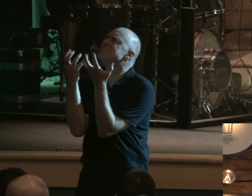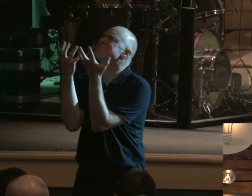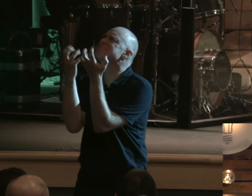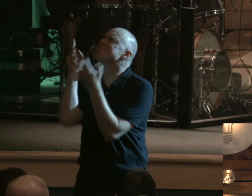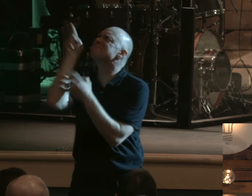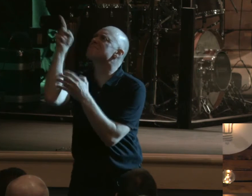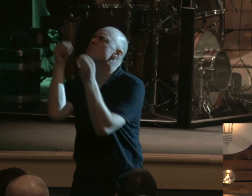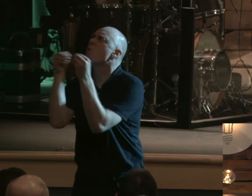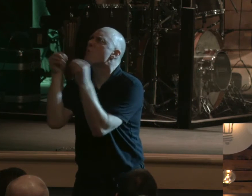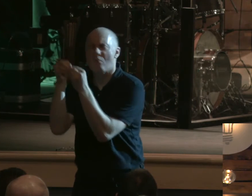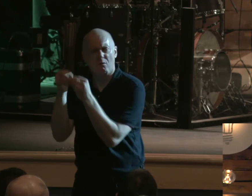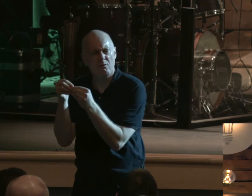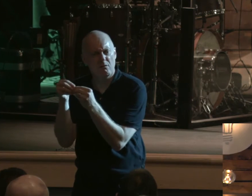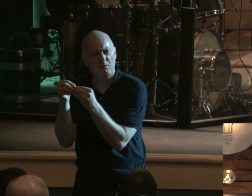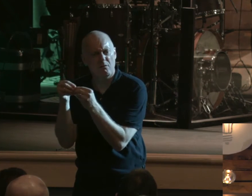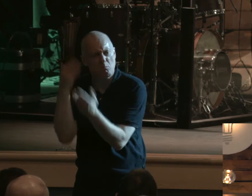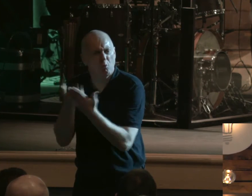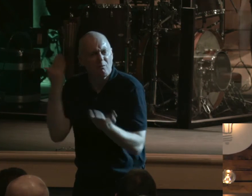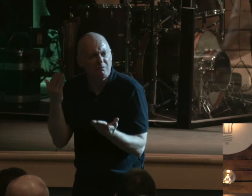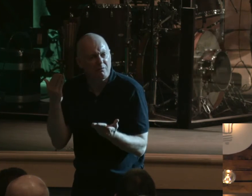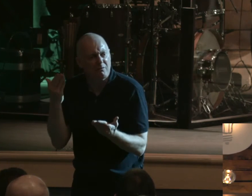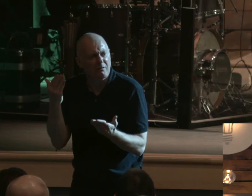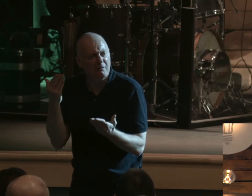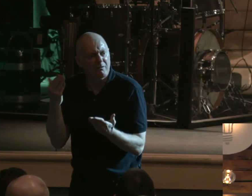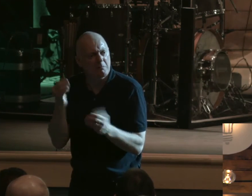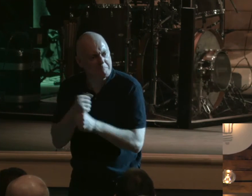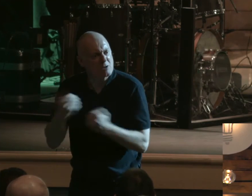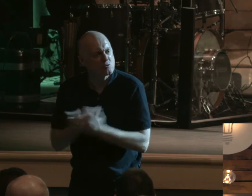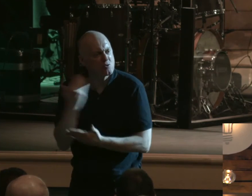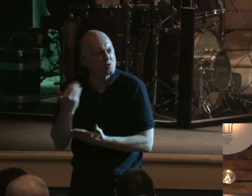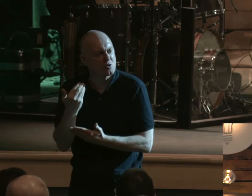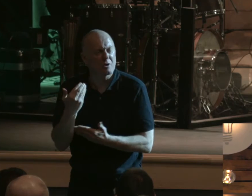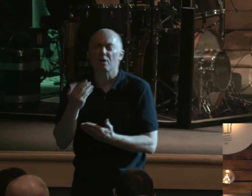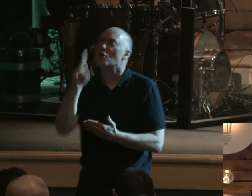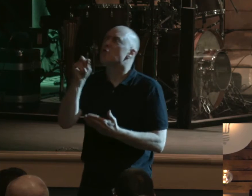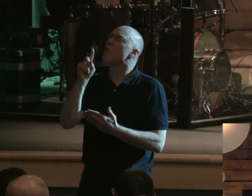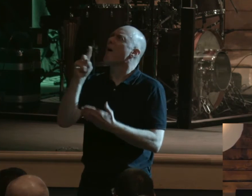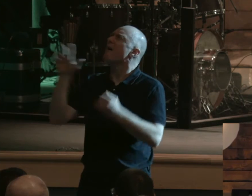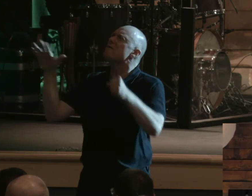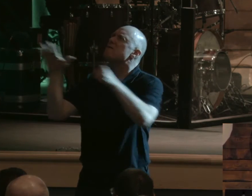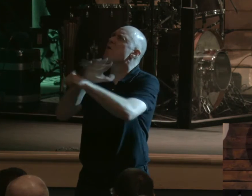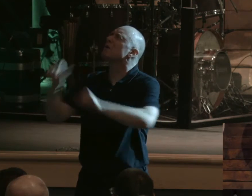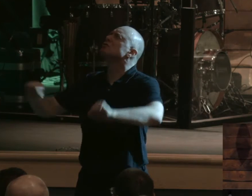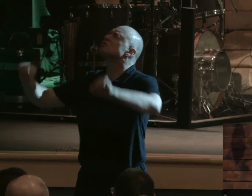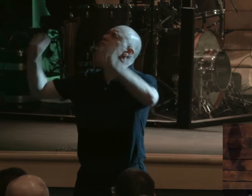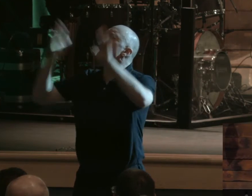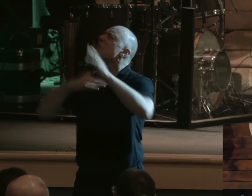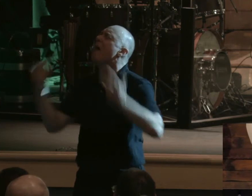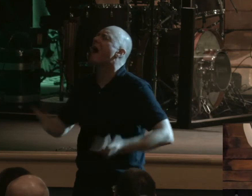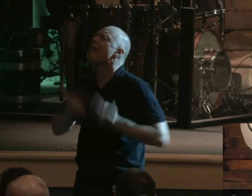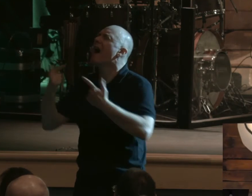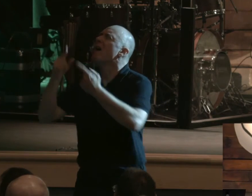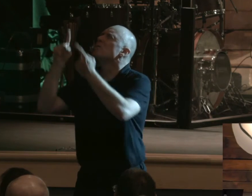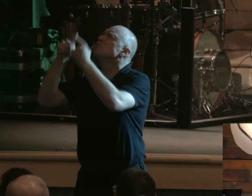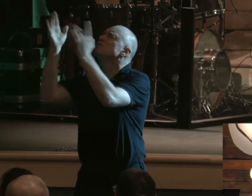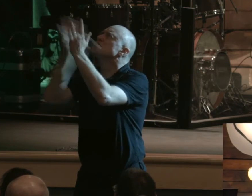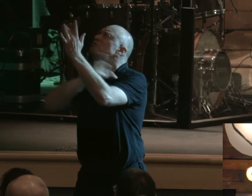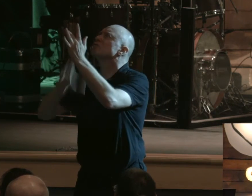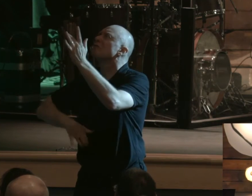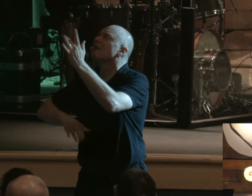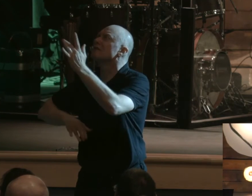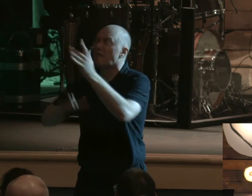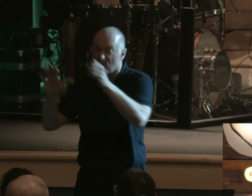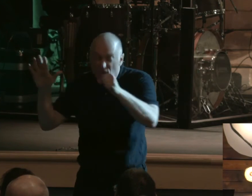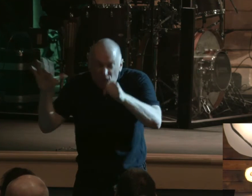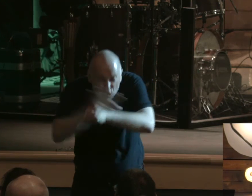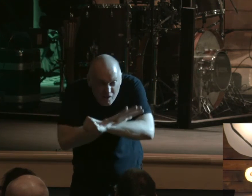God? Am I made new? Have I ever fully and truly surrendered my life to Jesus